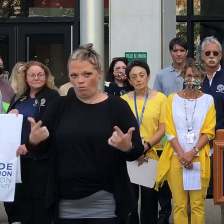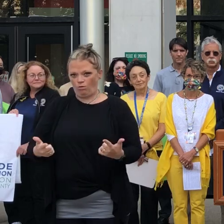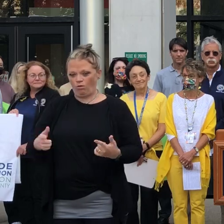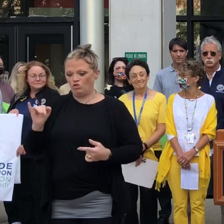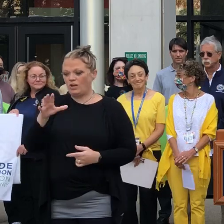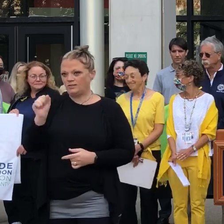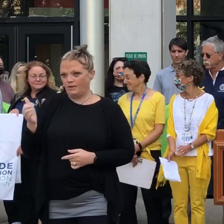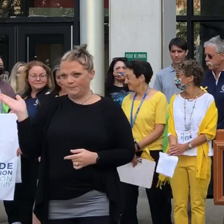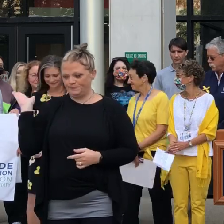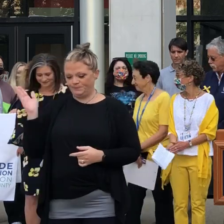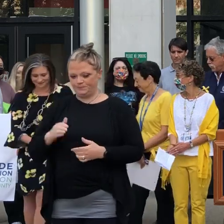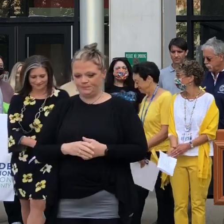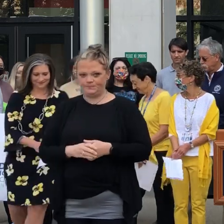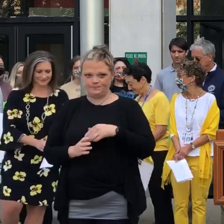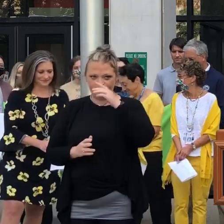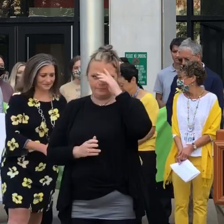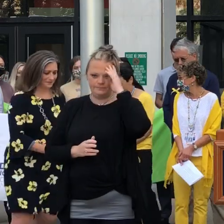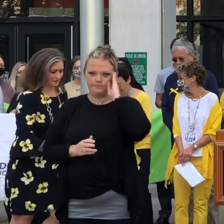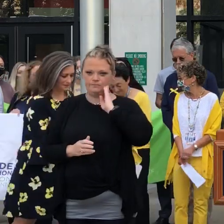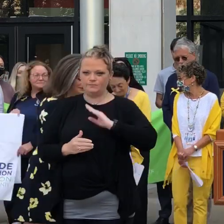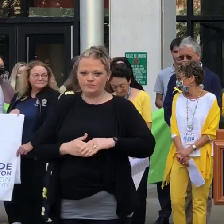Jessica?